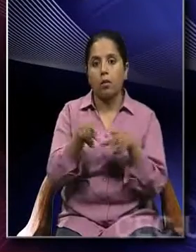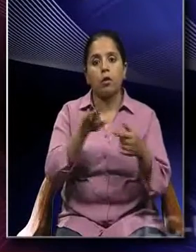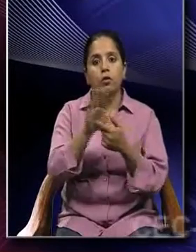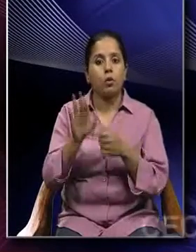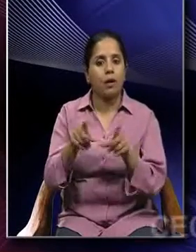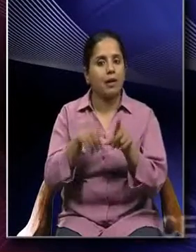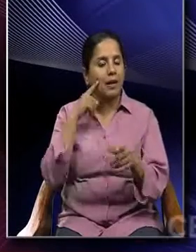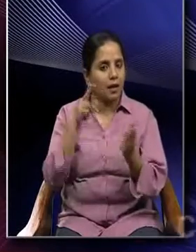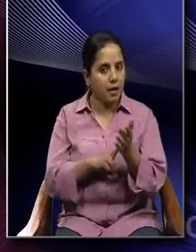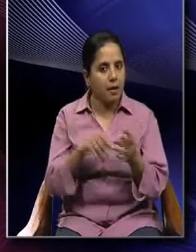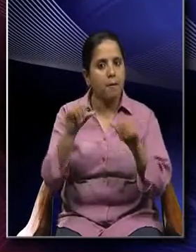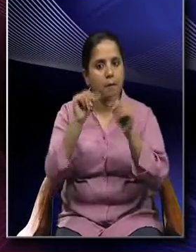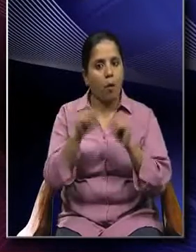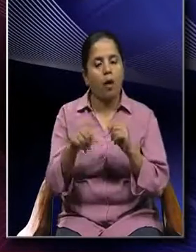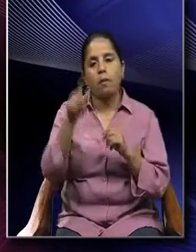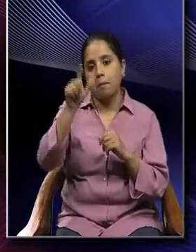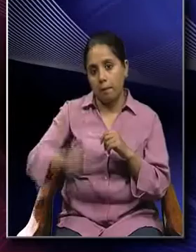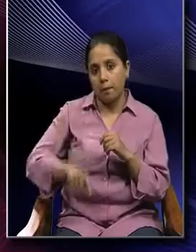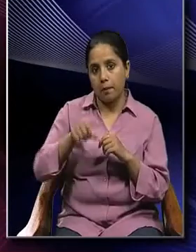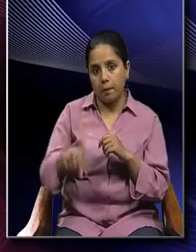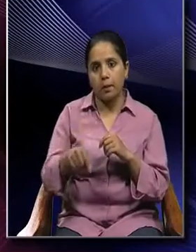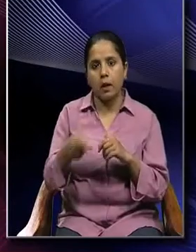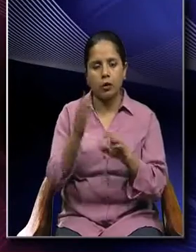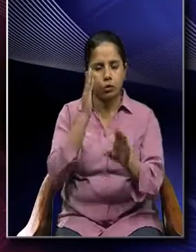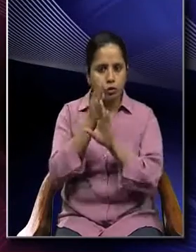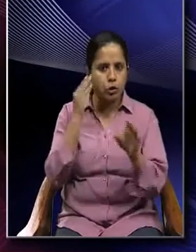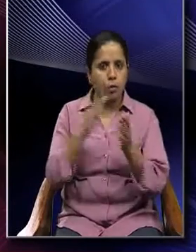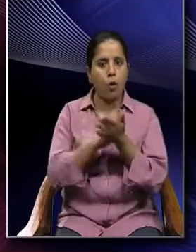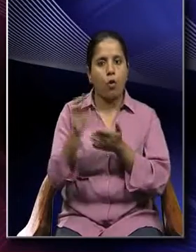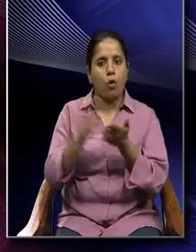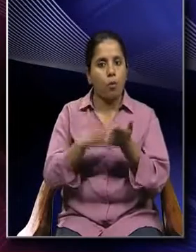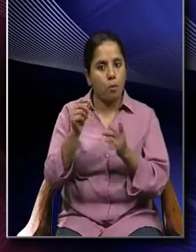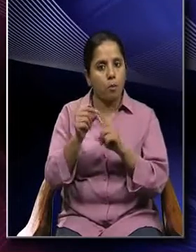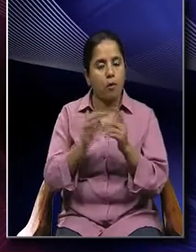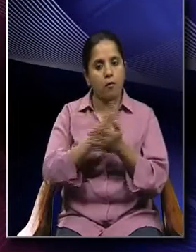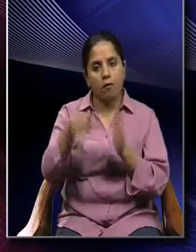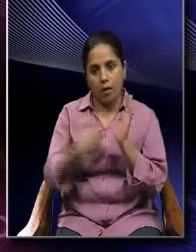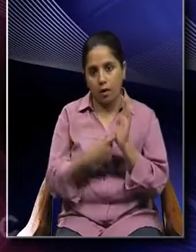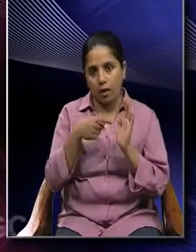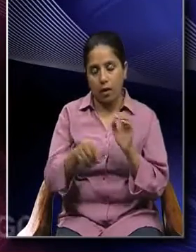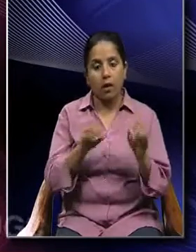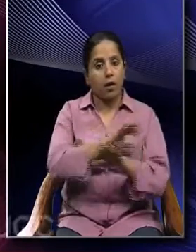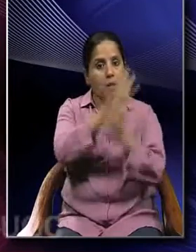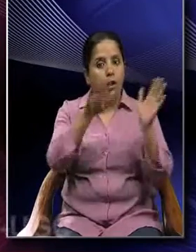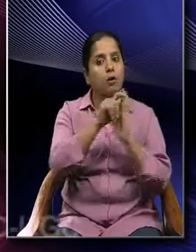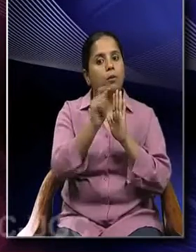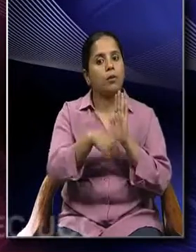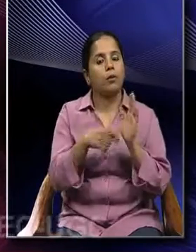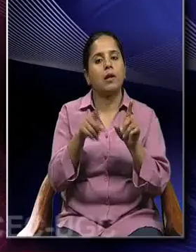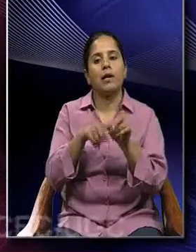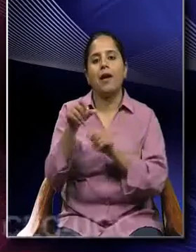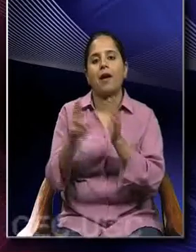yin model of man in sharp contrast to Homo Faber model of the Enlightenment project, which is the yang model of